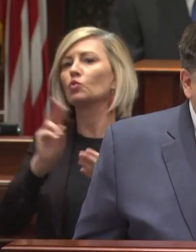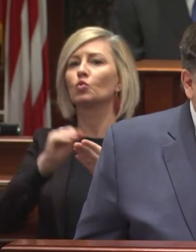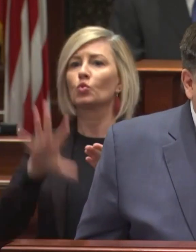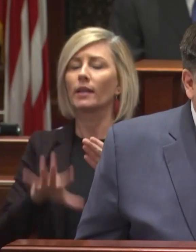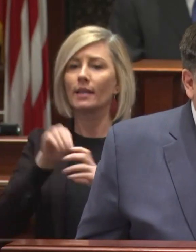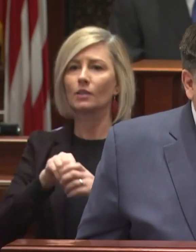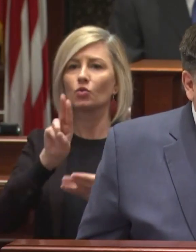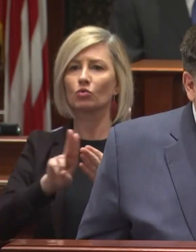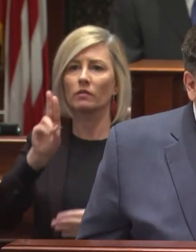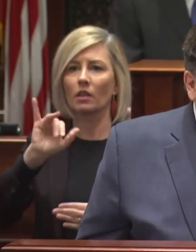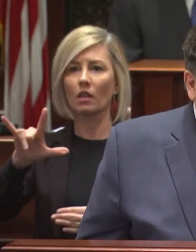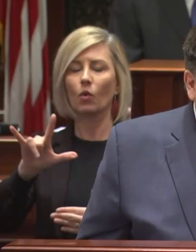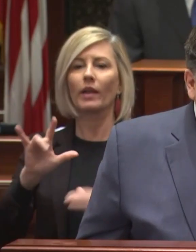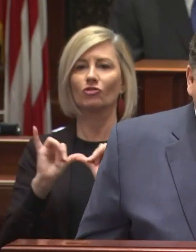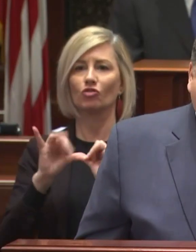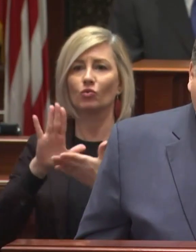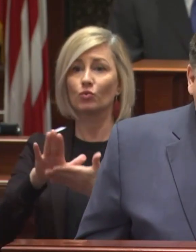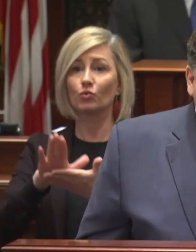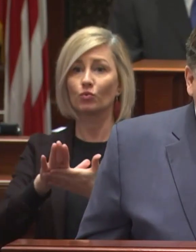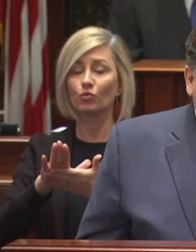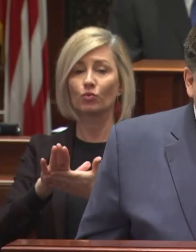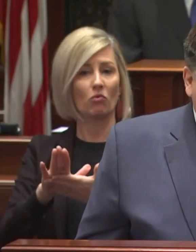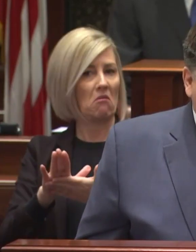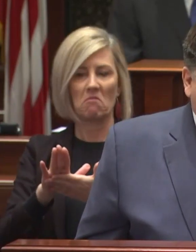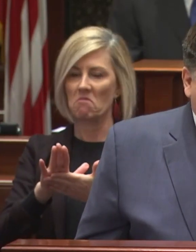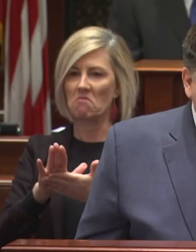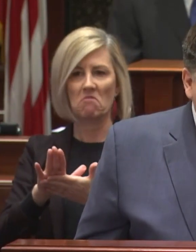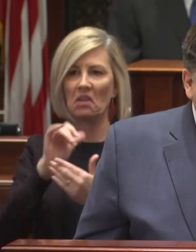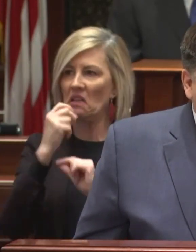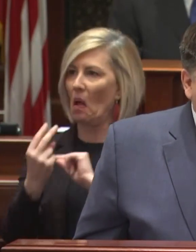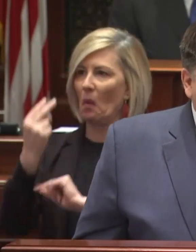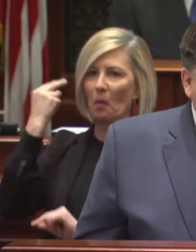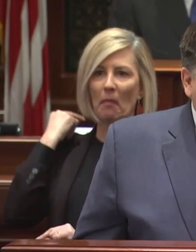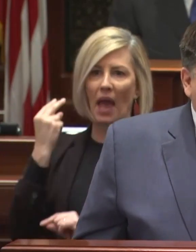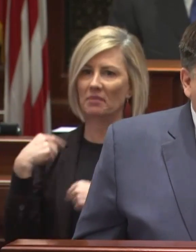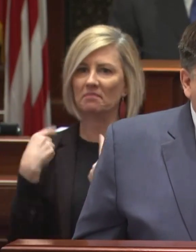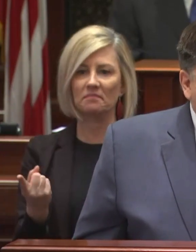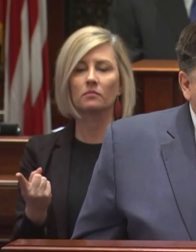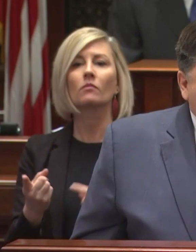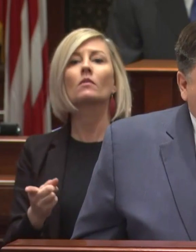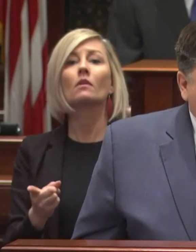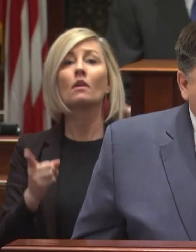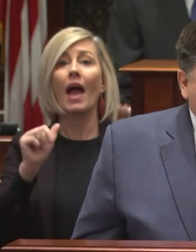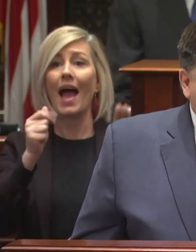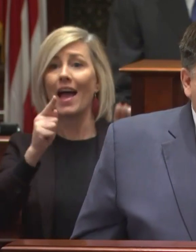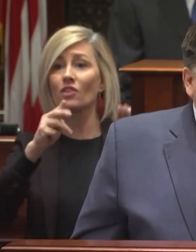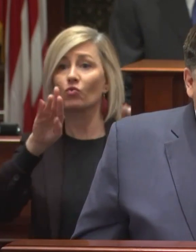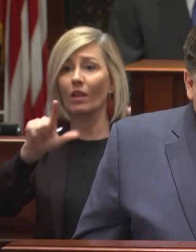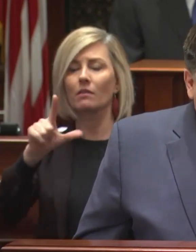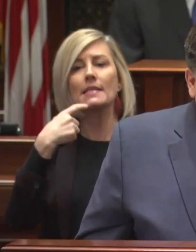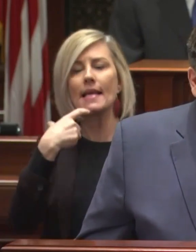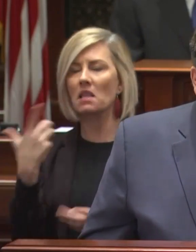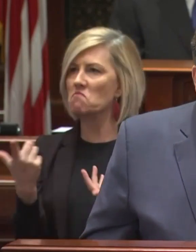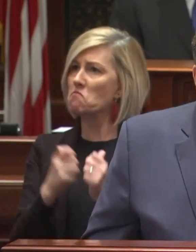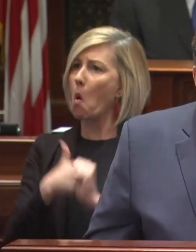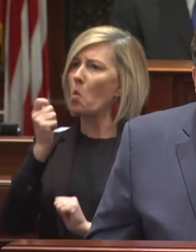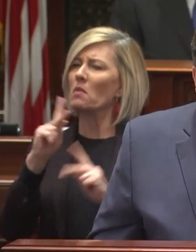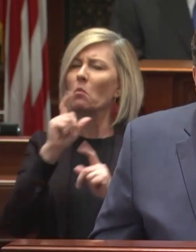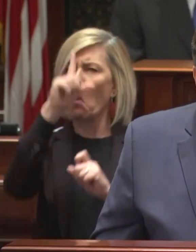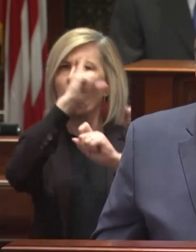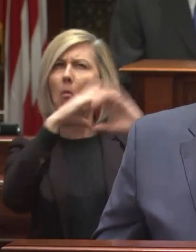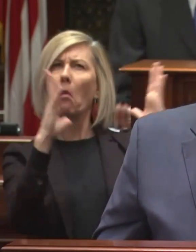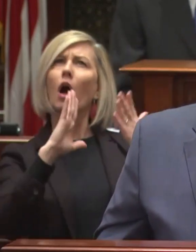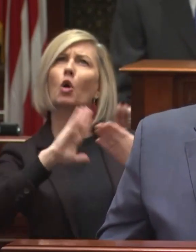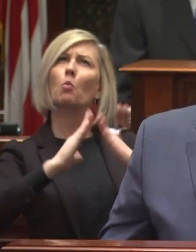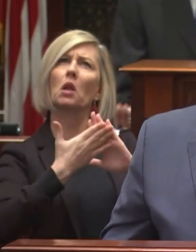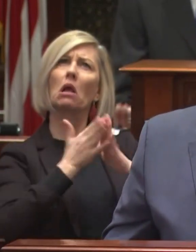into the U of I Engineering School, and he hasn't looked back. Azriel says, "Most people don't imagine community college